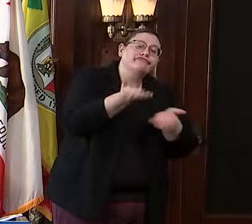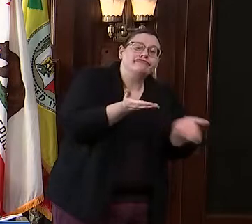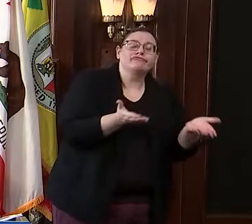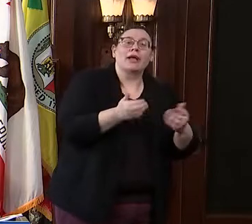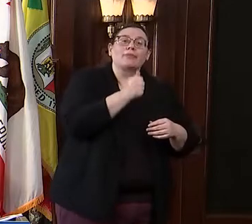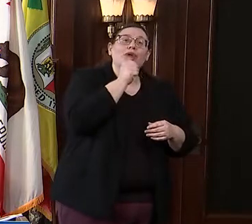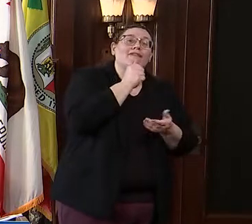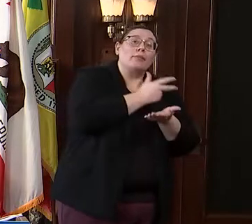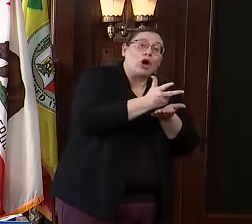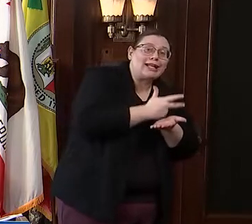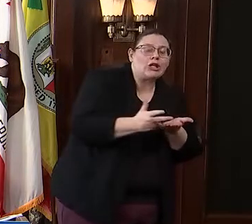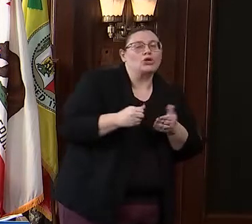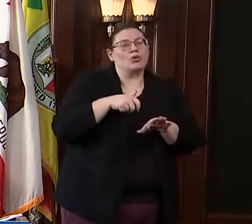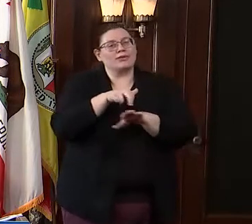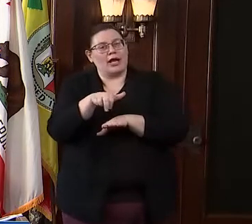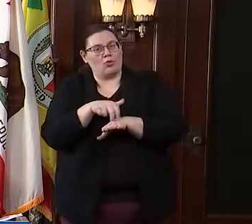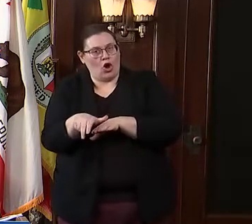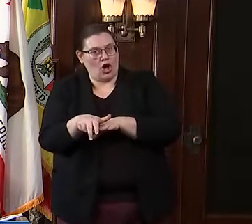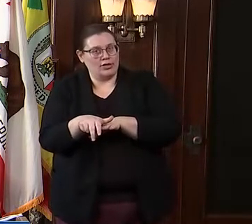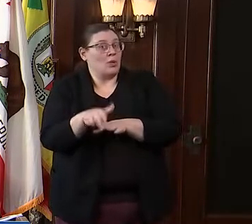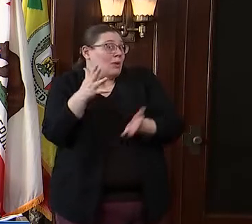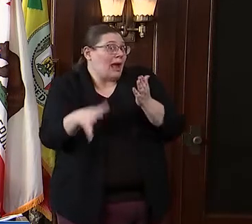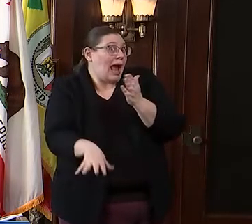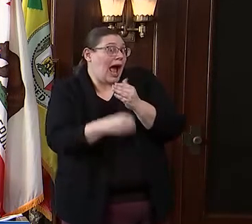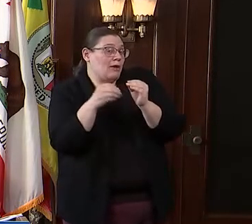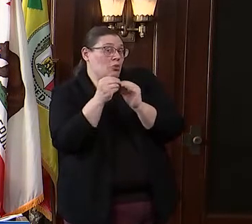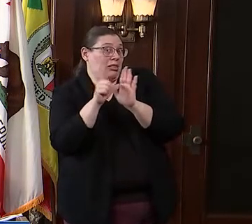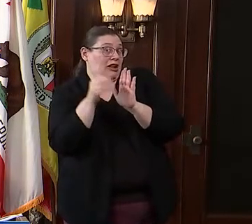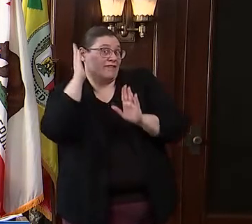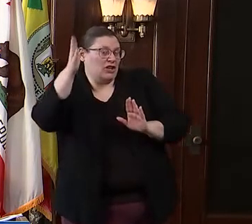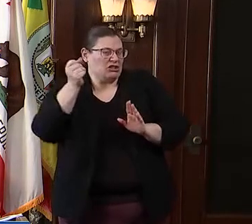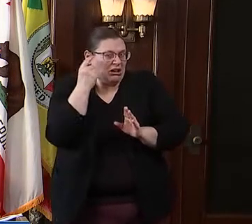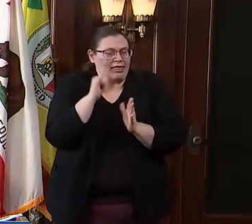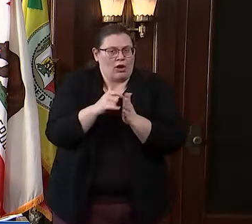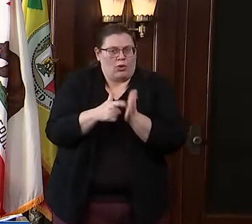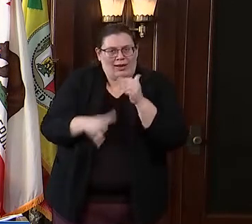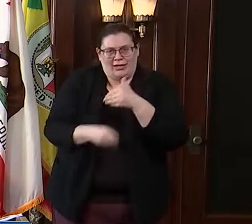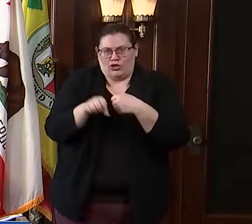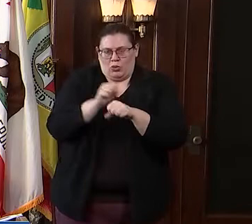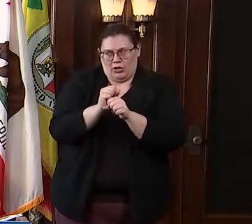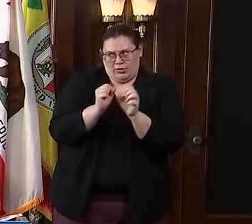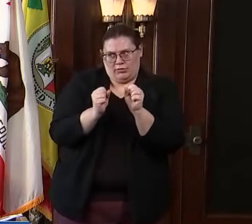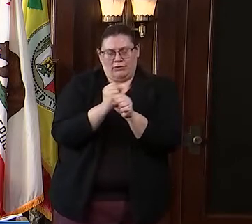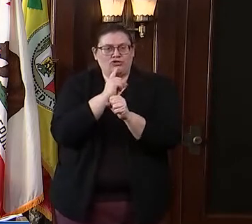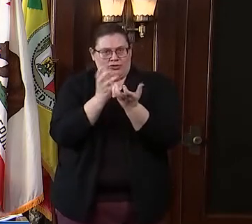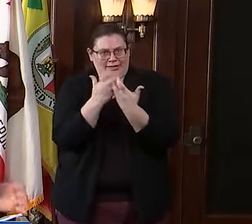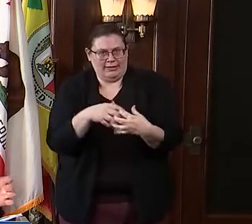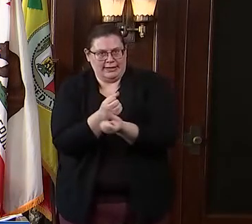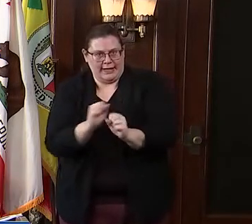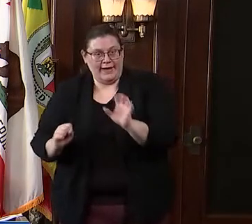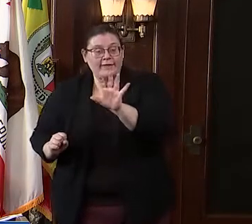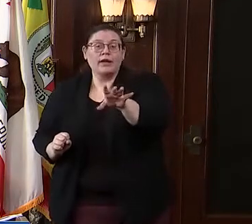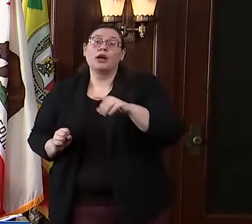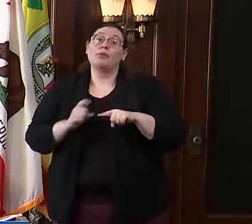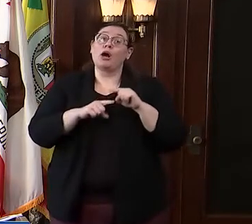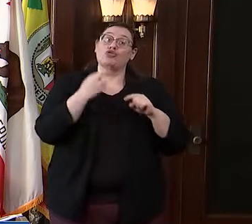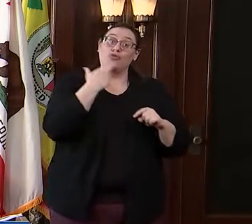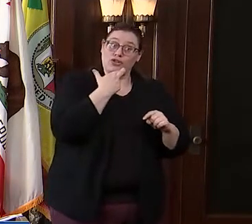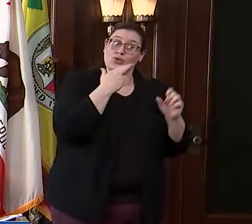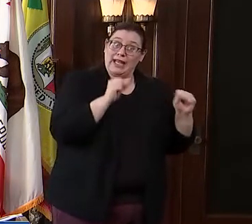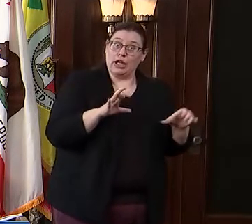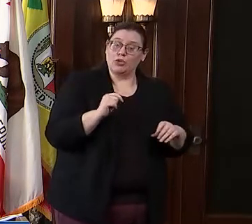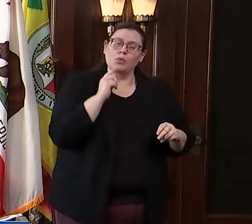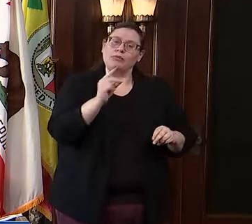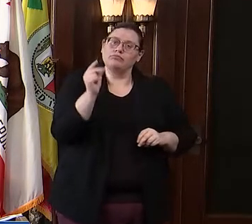lots, and the program may expand to streets in the future. That takes a little bit more work to engineer safely. But eligible restaurants will